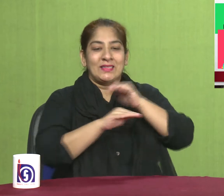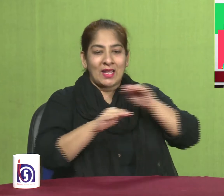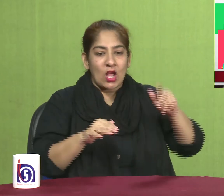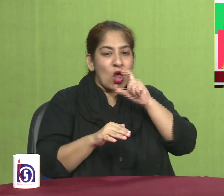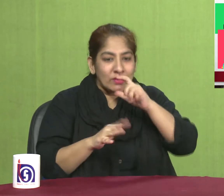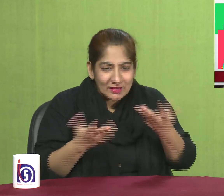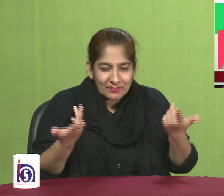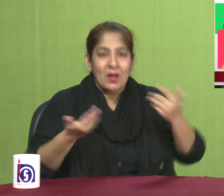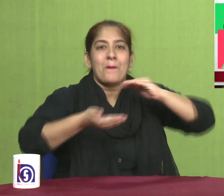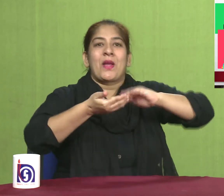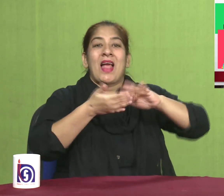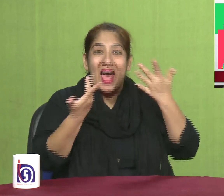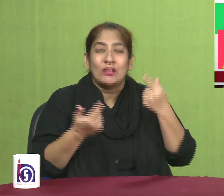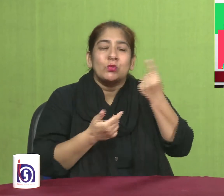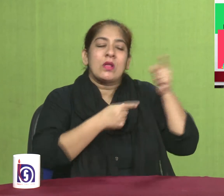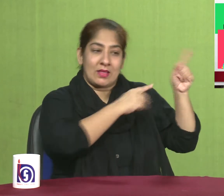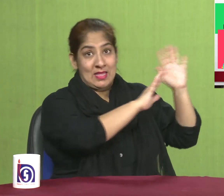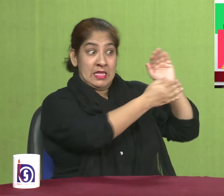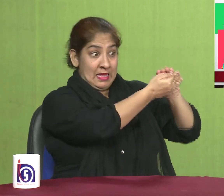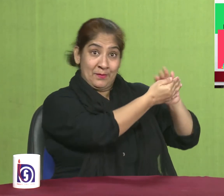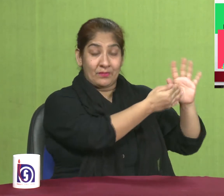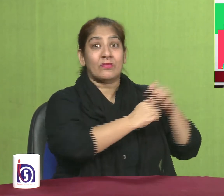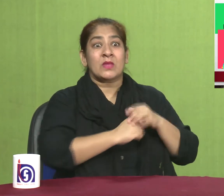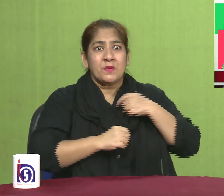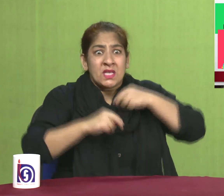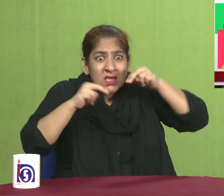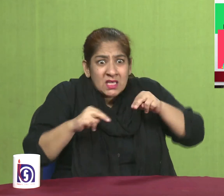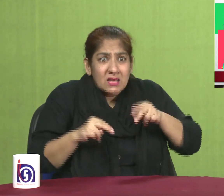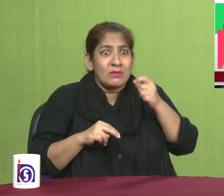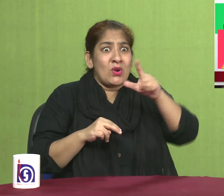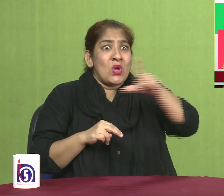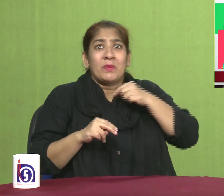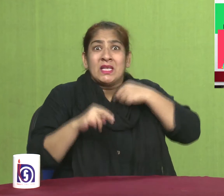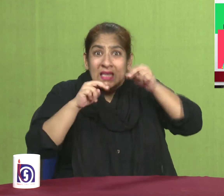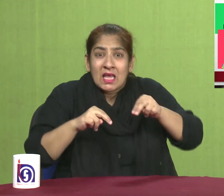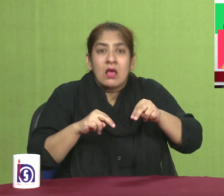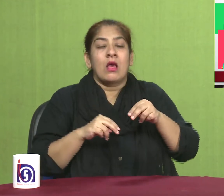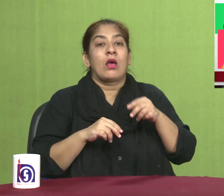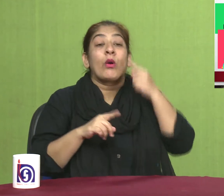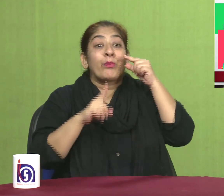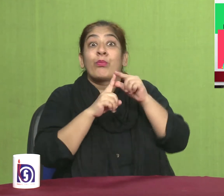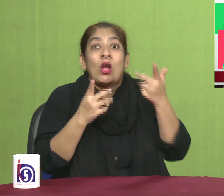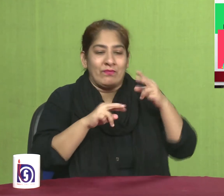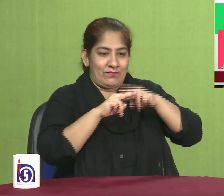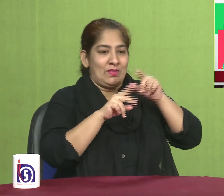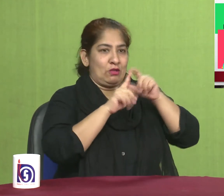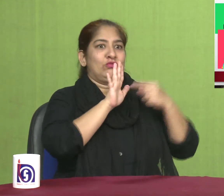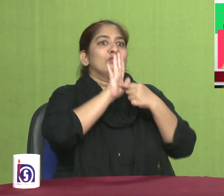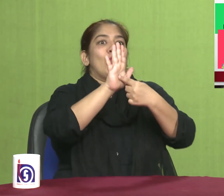of FDs, fixed deposits, when you keep some amount as a security for yourself, and sometime later